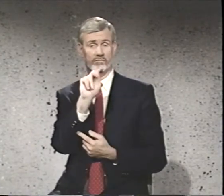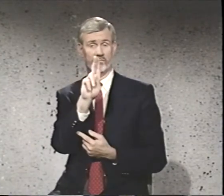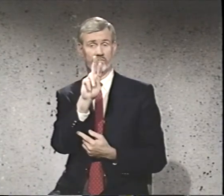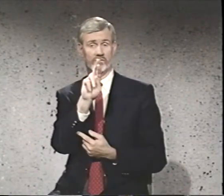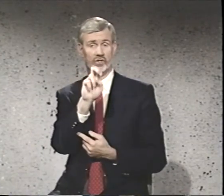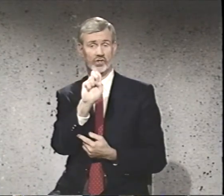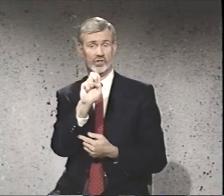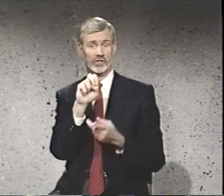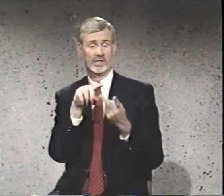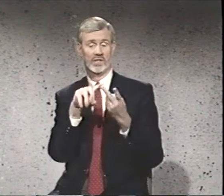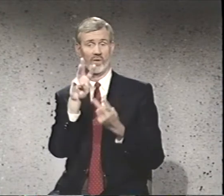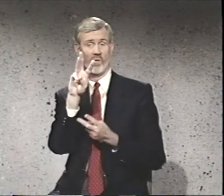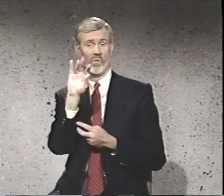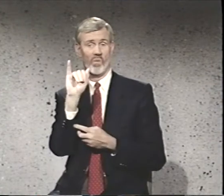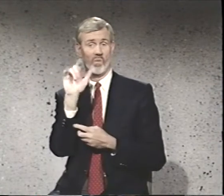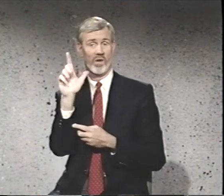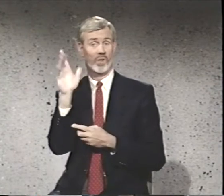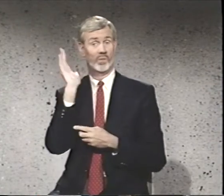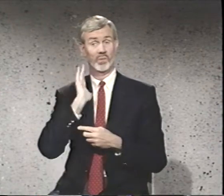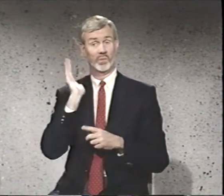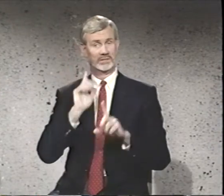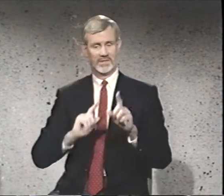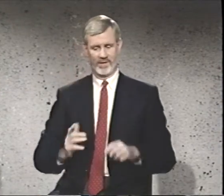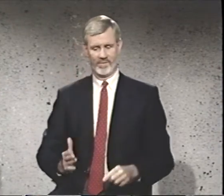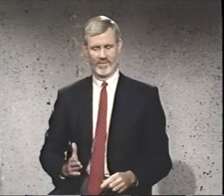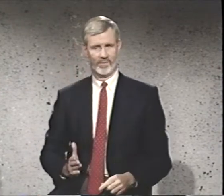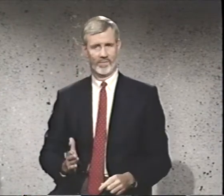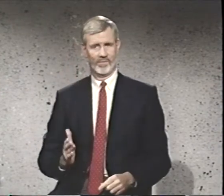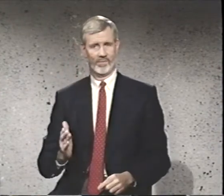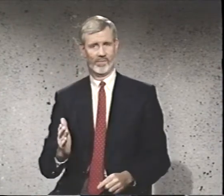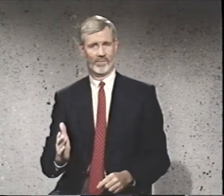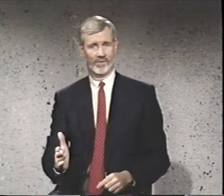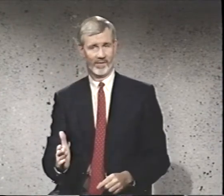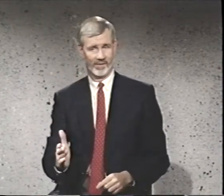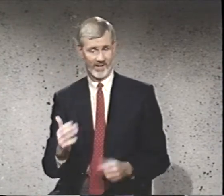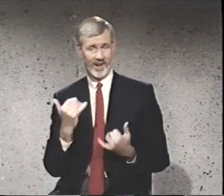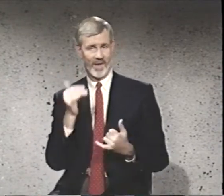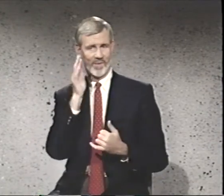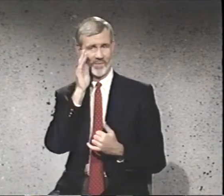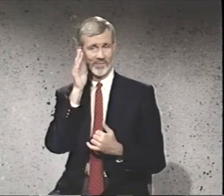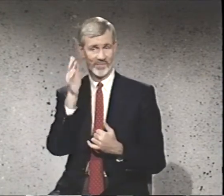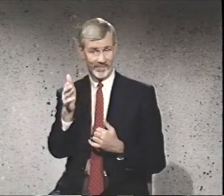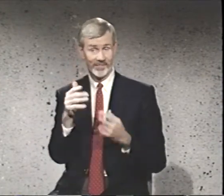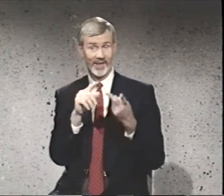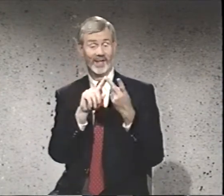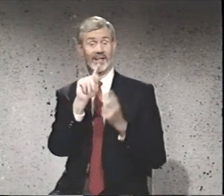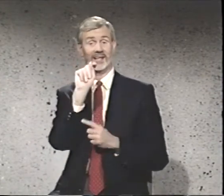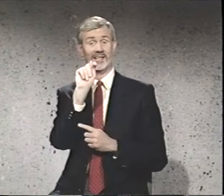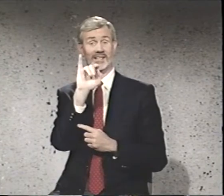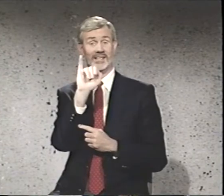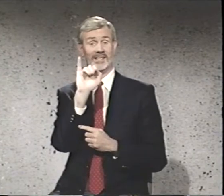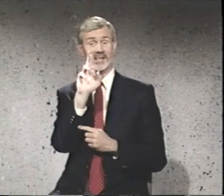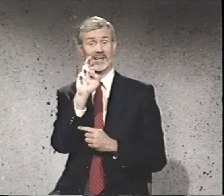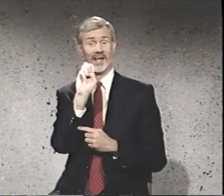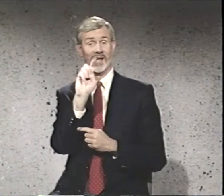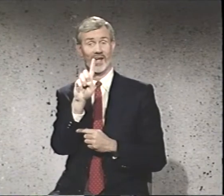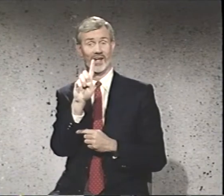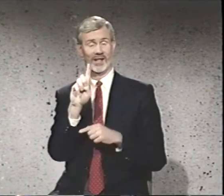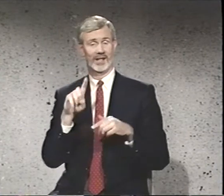future or will was signed like this. Now it's this. Tired